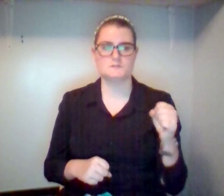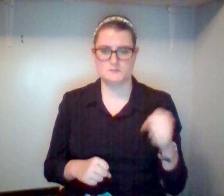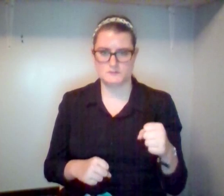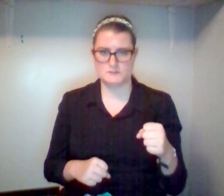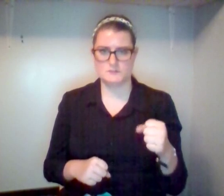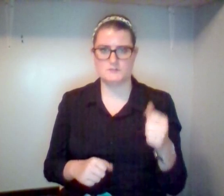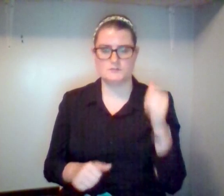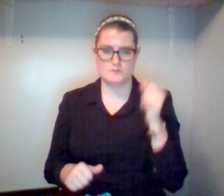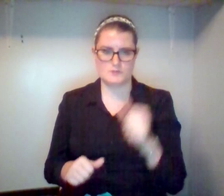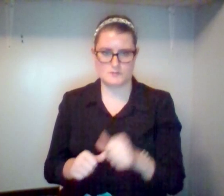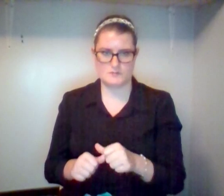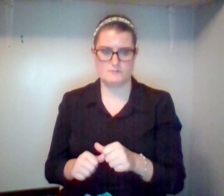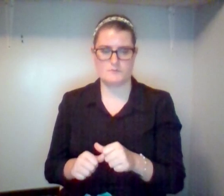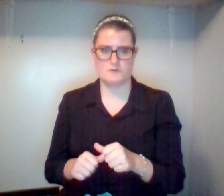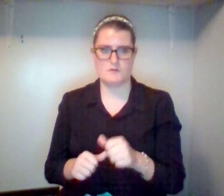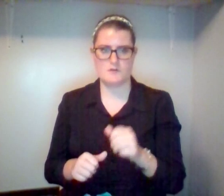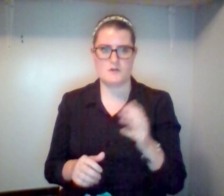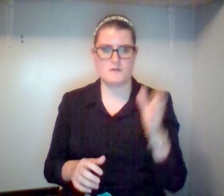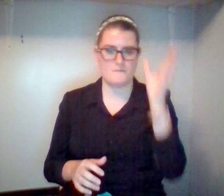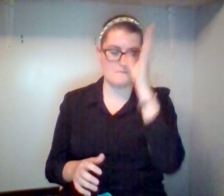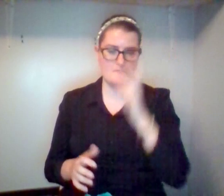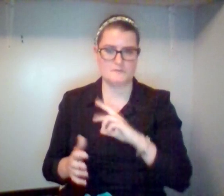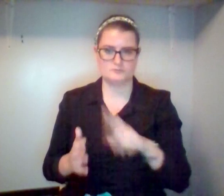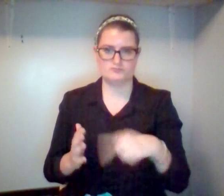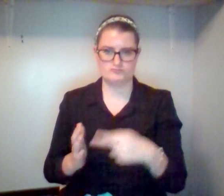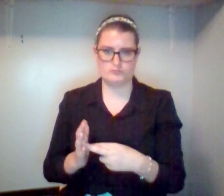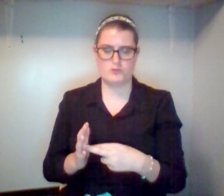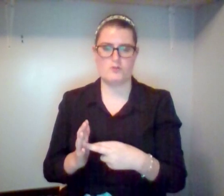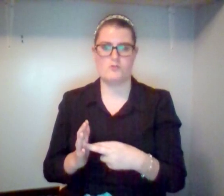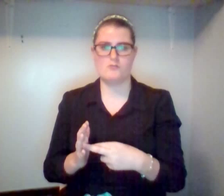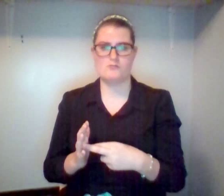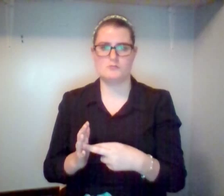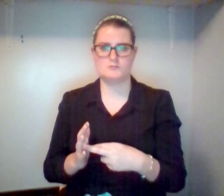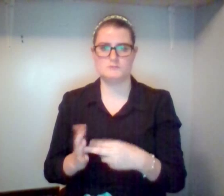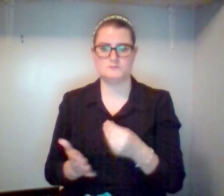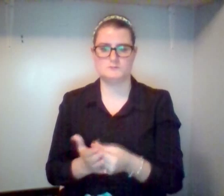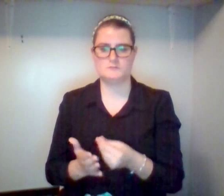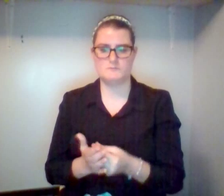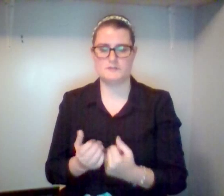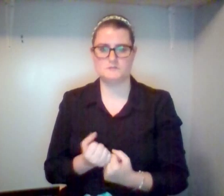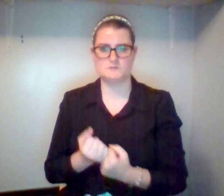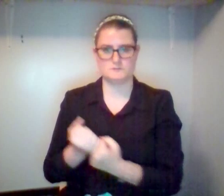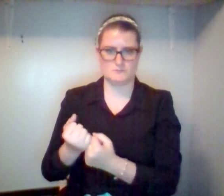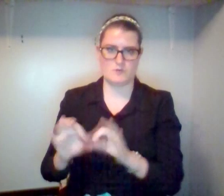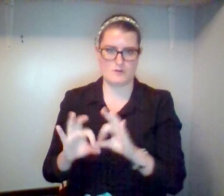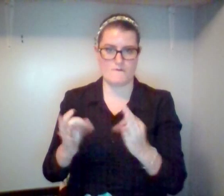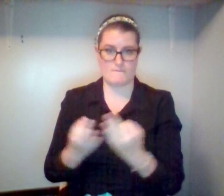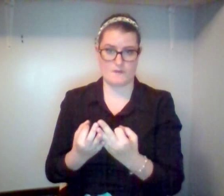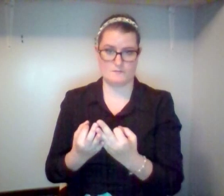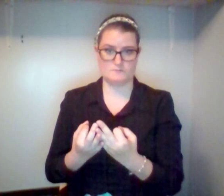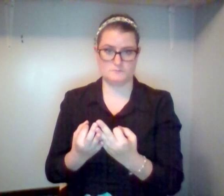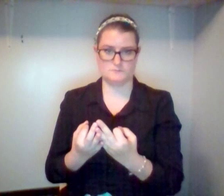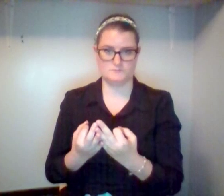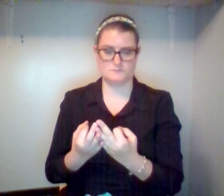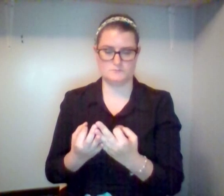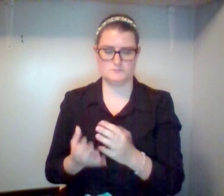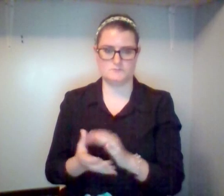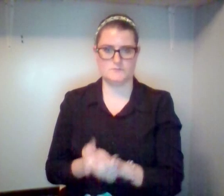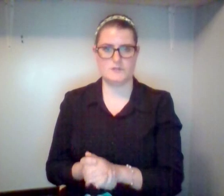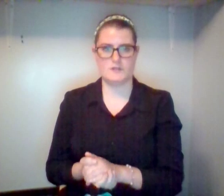masculine role. But there may be good reasons why he can't. For example, there may be a disability. He might